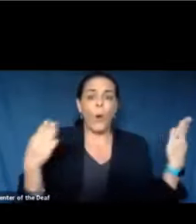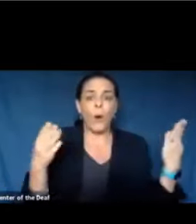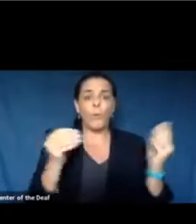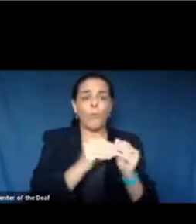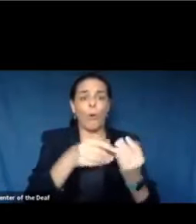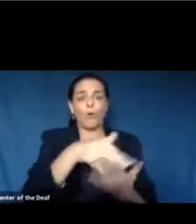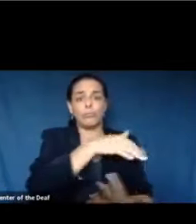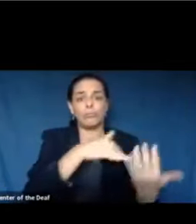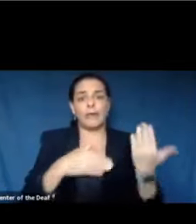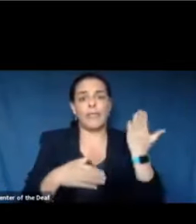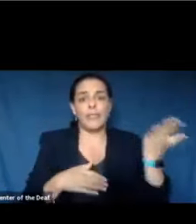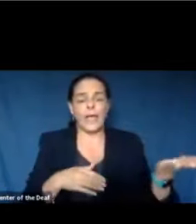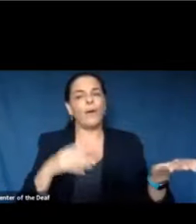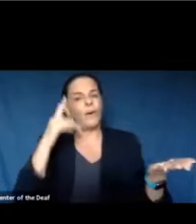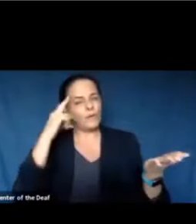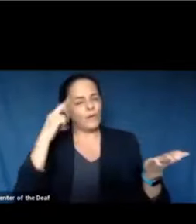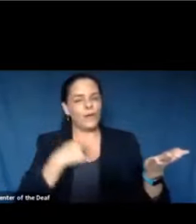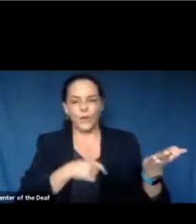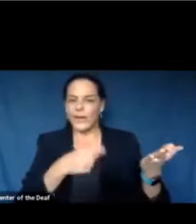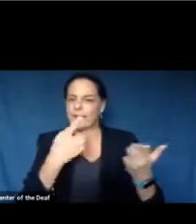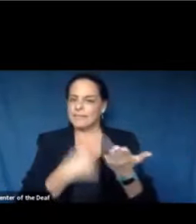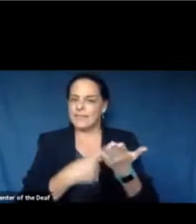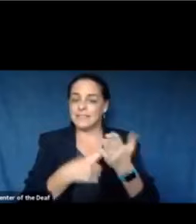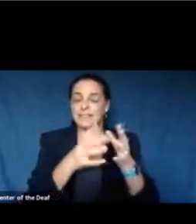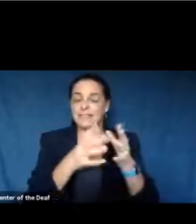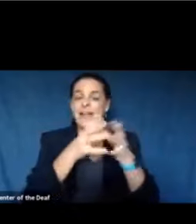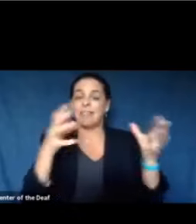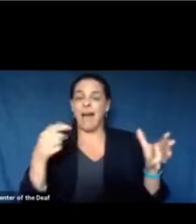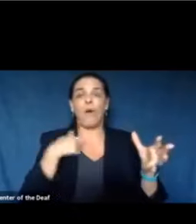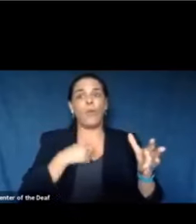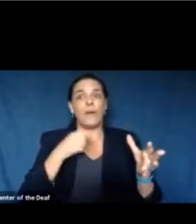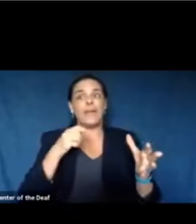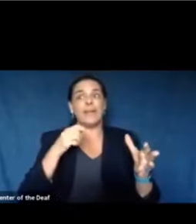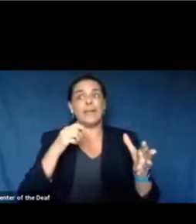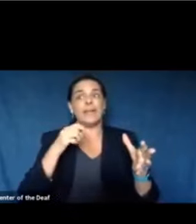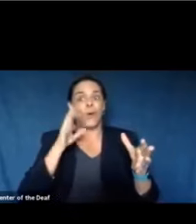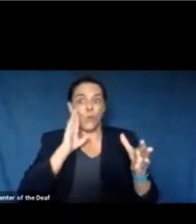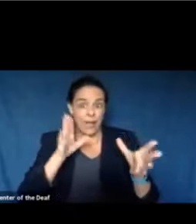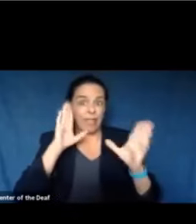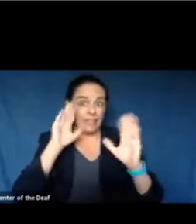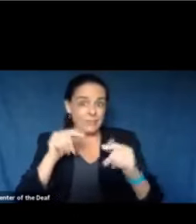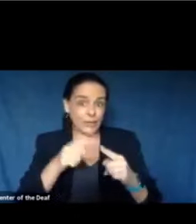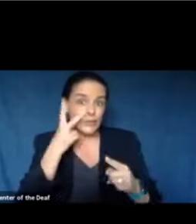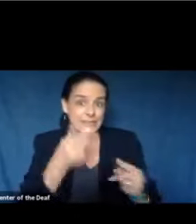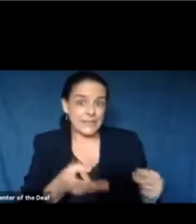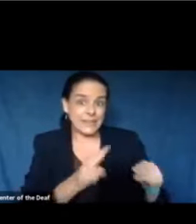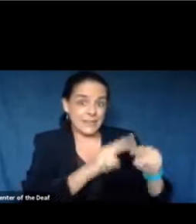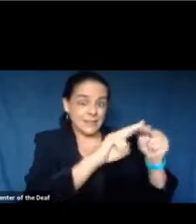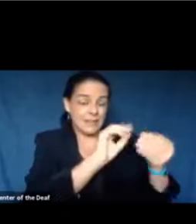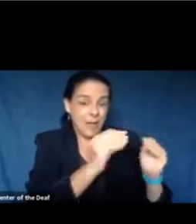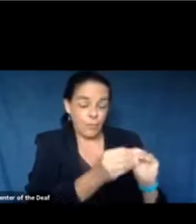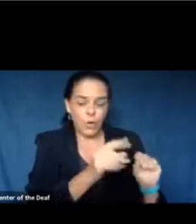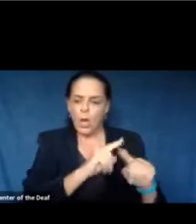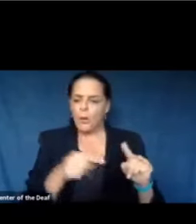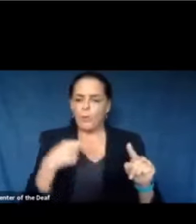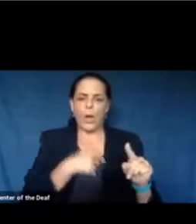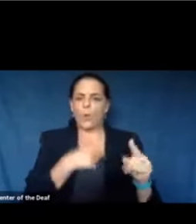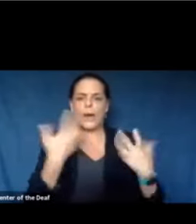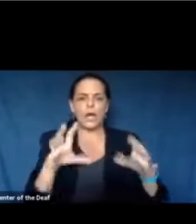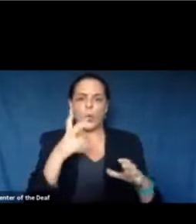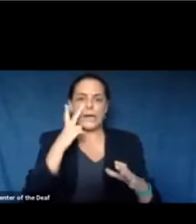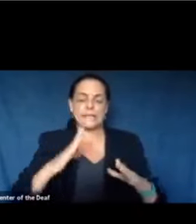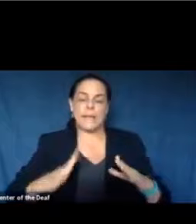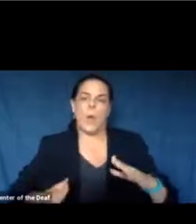there. I think we've talked a lot about expecting to see growth based on this. What we don't want to see is that it continues to skyrocket.